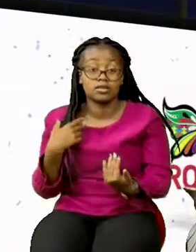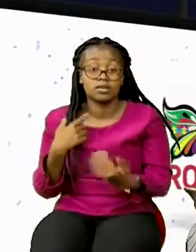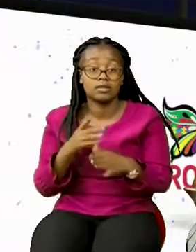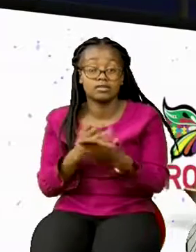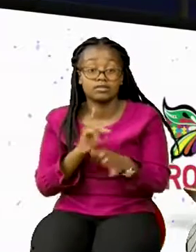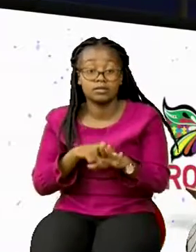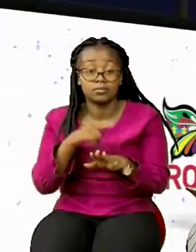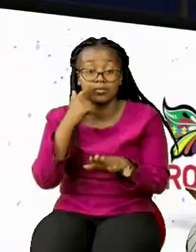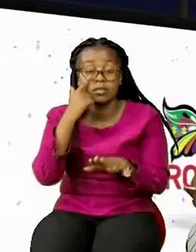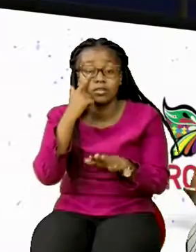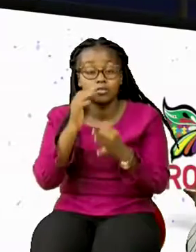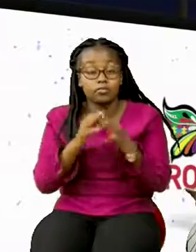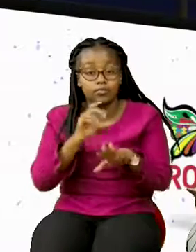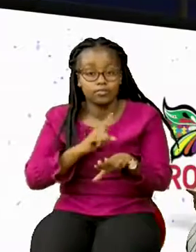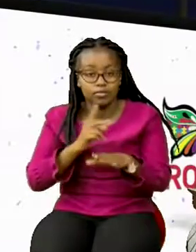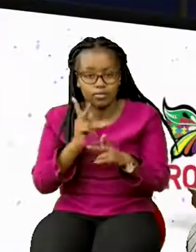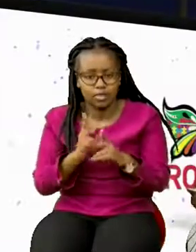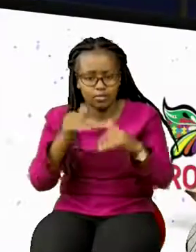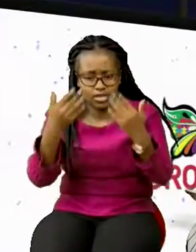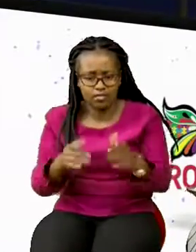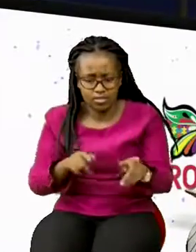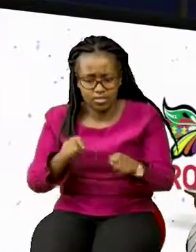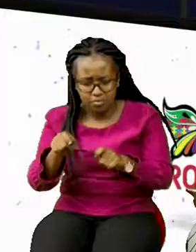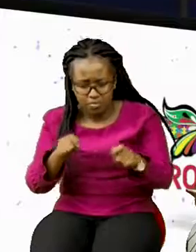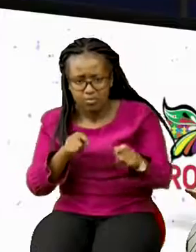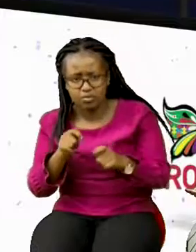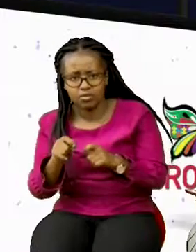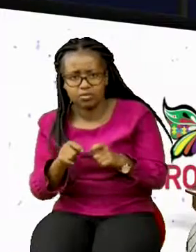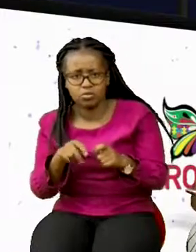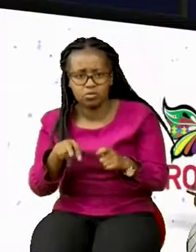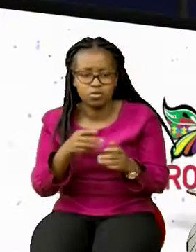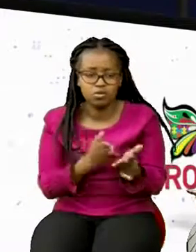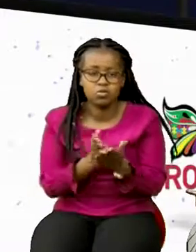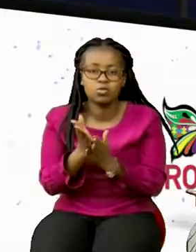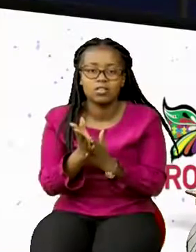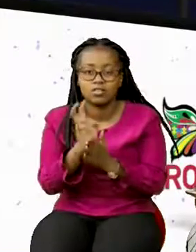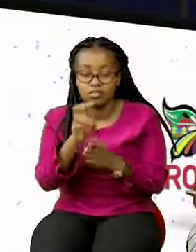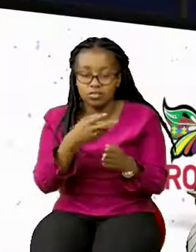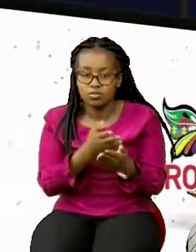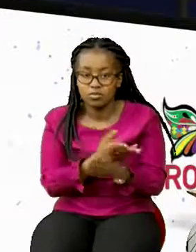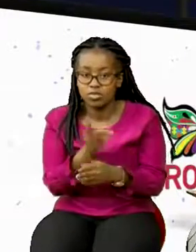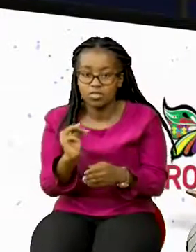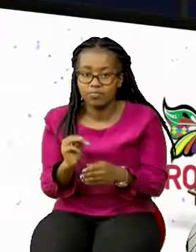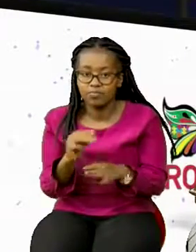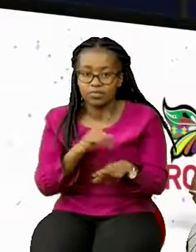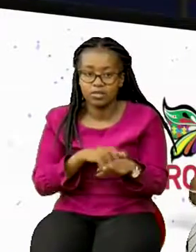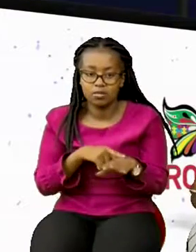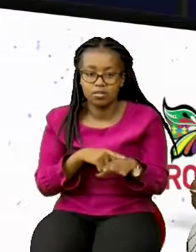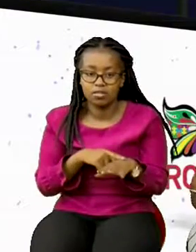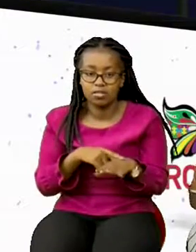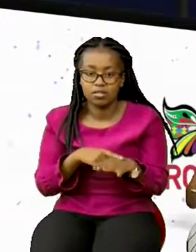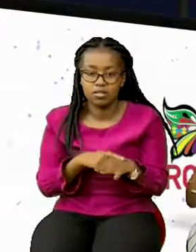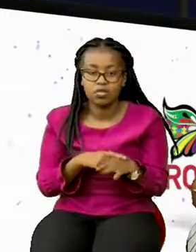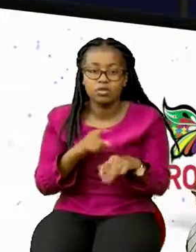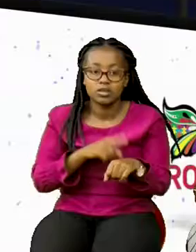time, if you keep at giving them an instruction, you sit still, you walk them through it, and you sit through with them when they're distracted, and then you